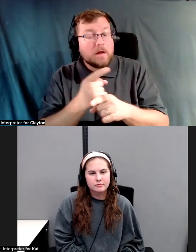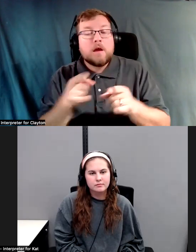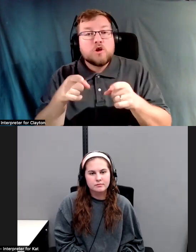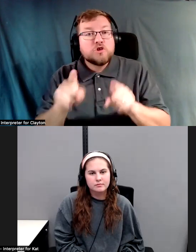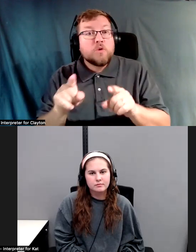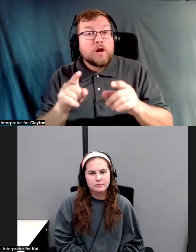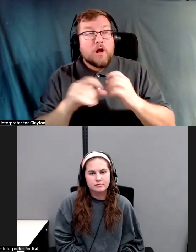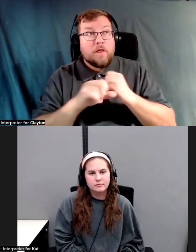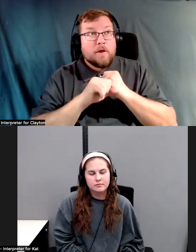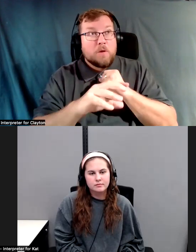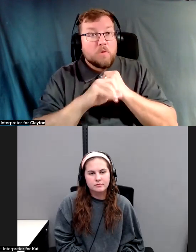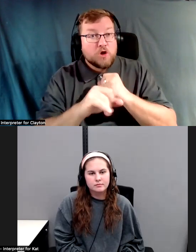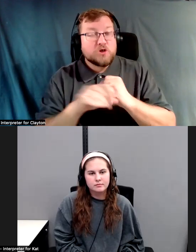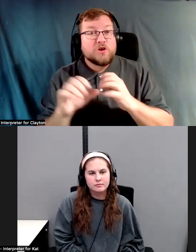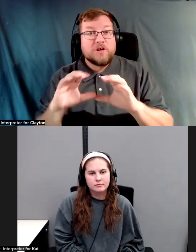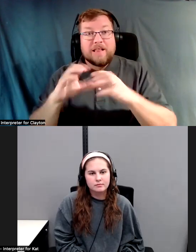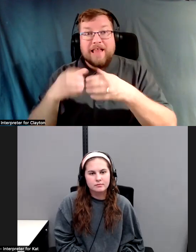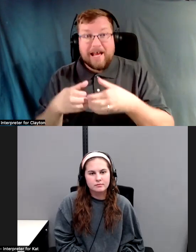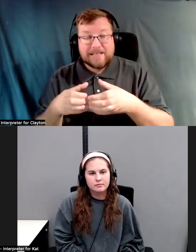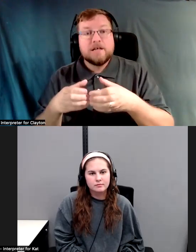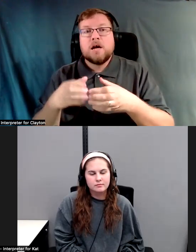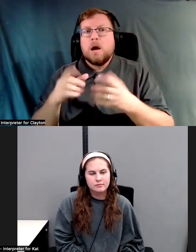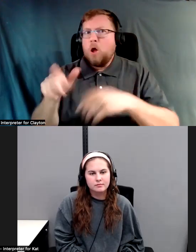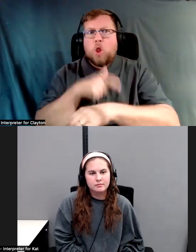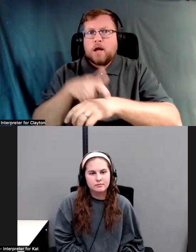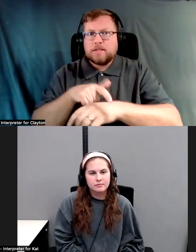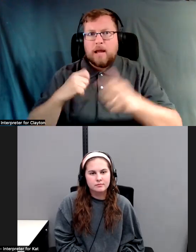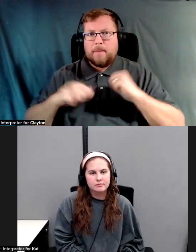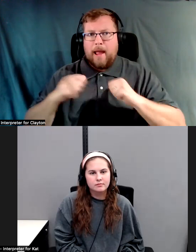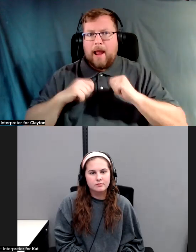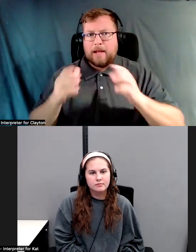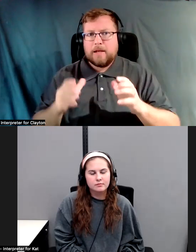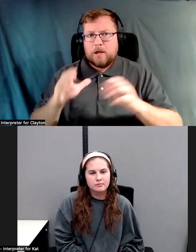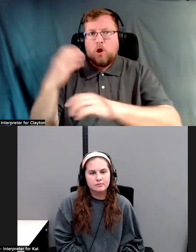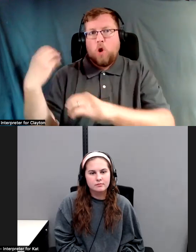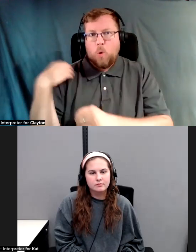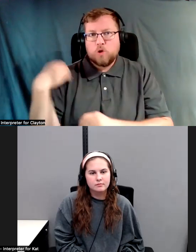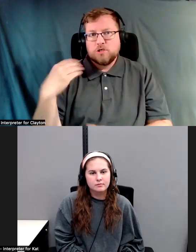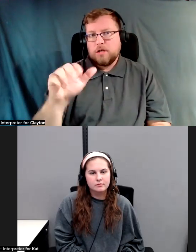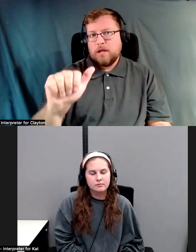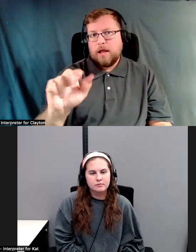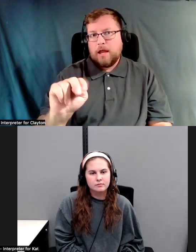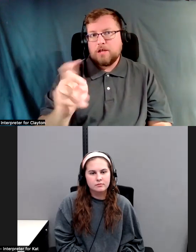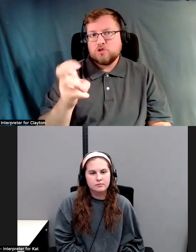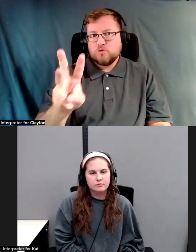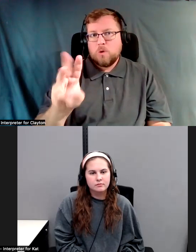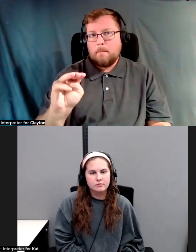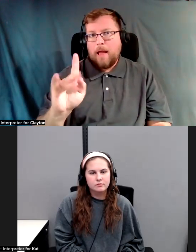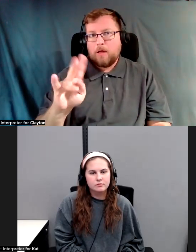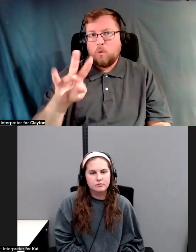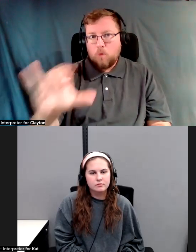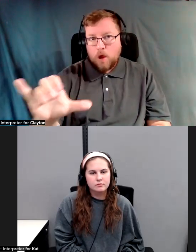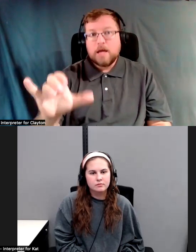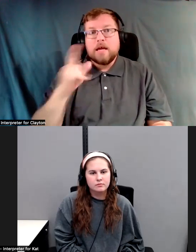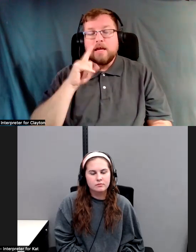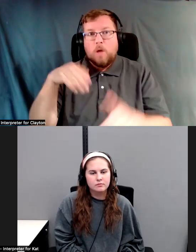class, my longtime acting coach, Andrew McElroy, he burst through the door of this very vibrant, vivacious person. And I